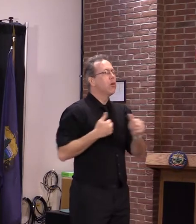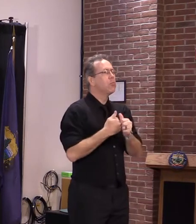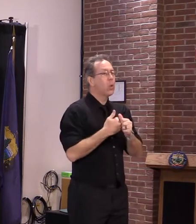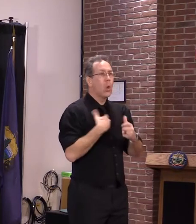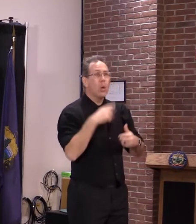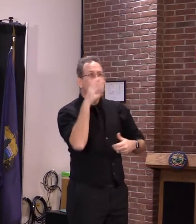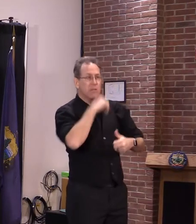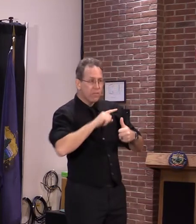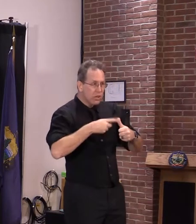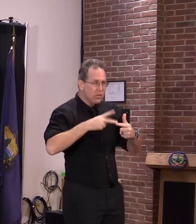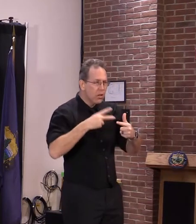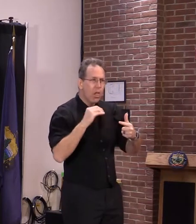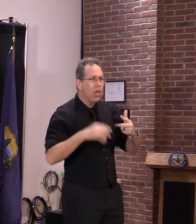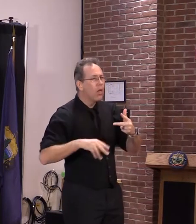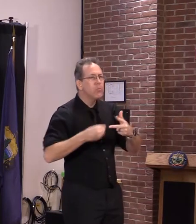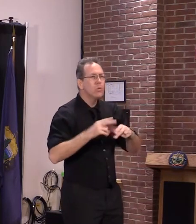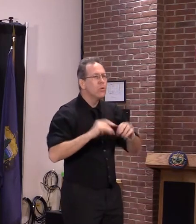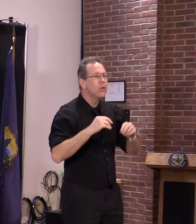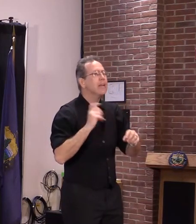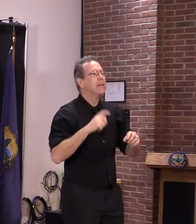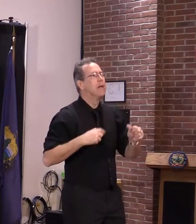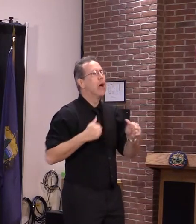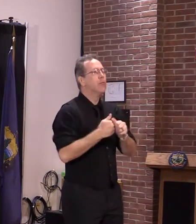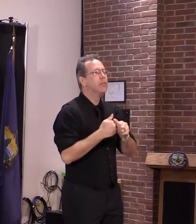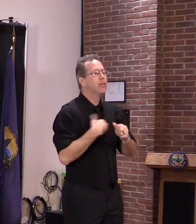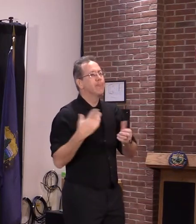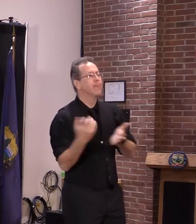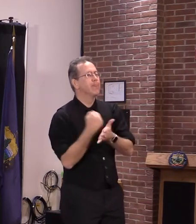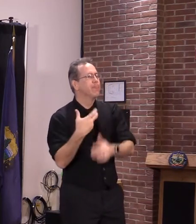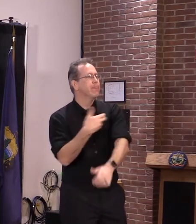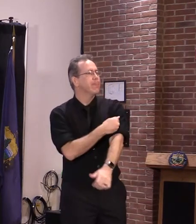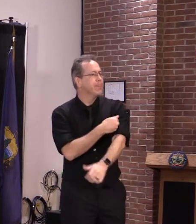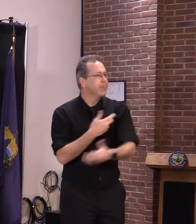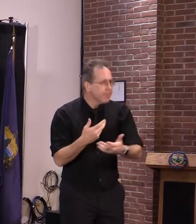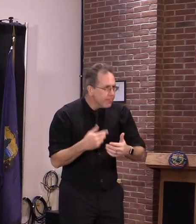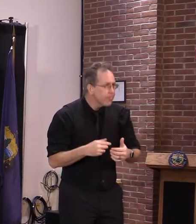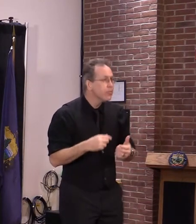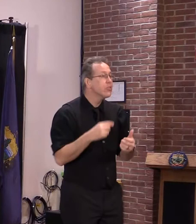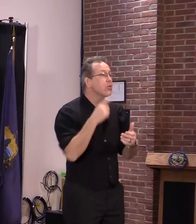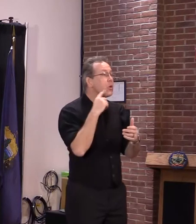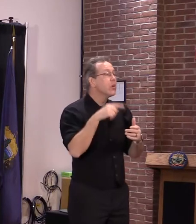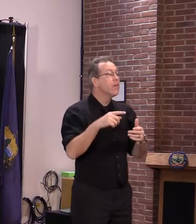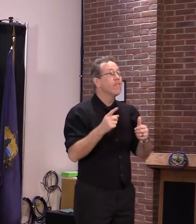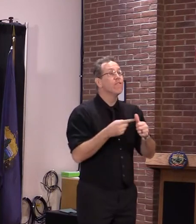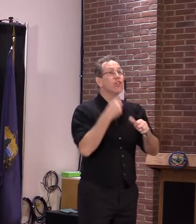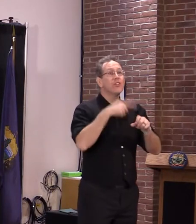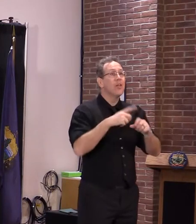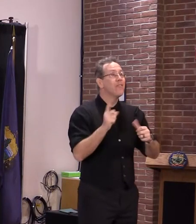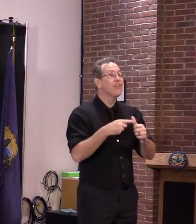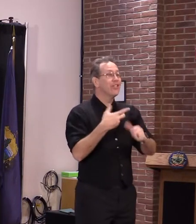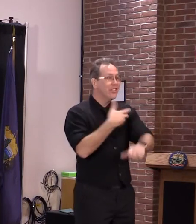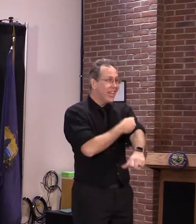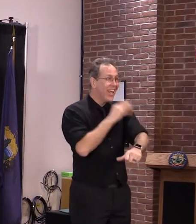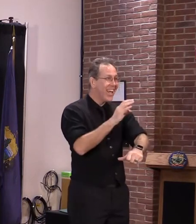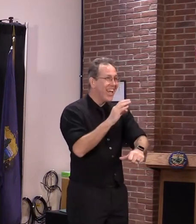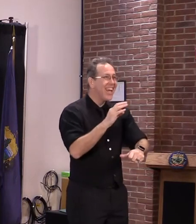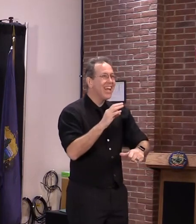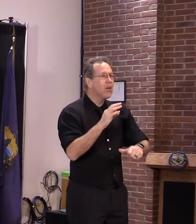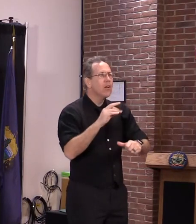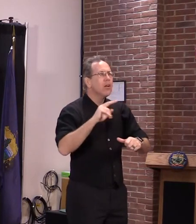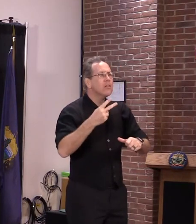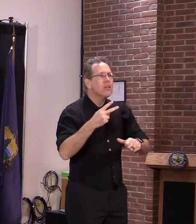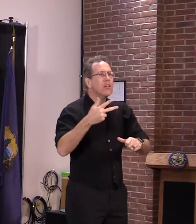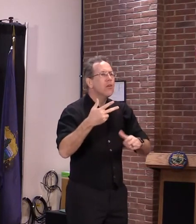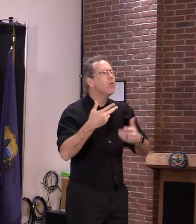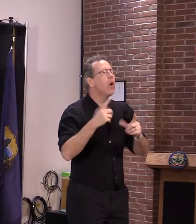it's wonderful that you chose to get your primary vaccine series, but having done that, you now need to